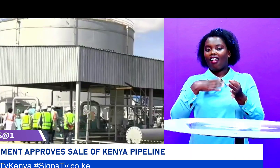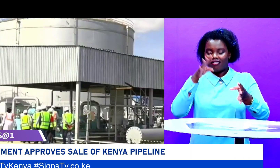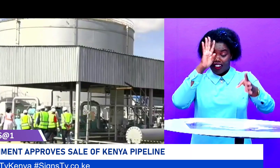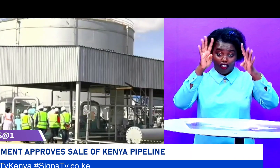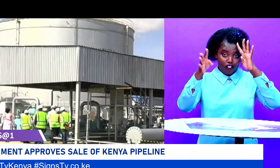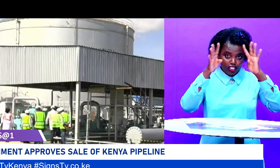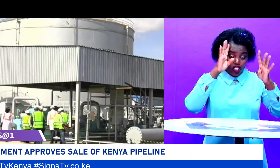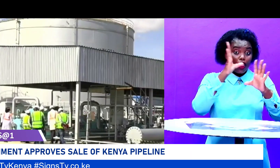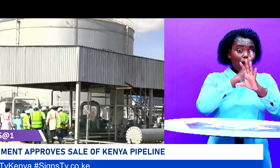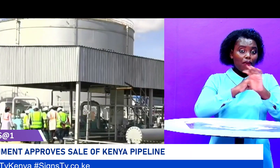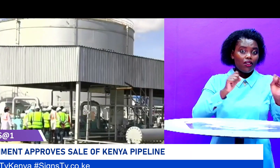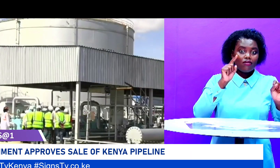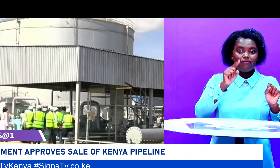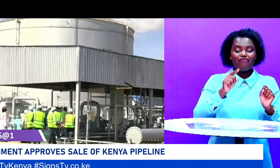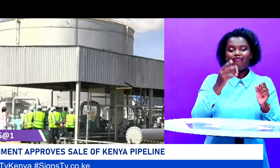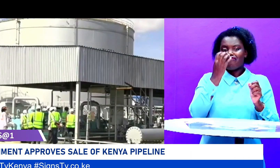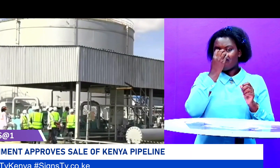efficiency, and innovation.